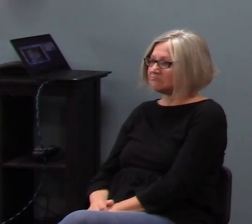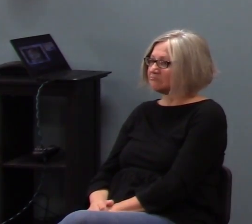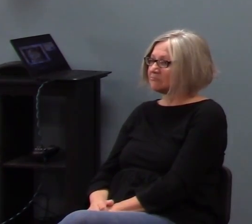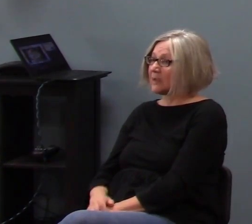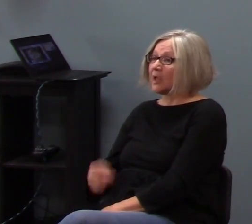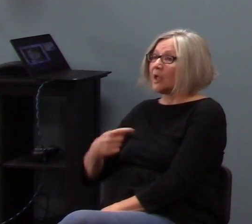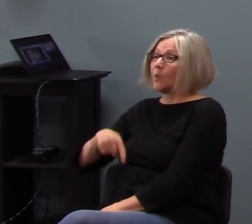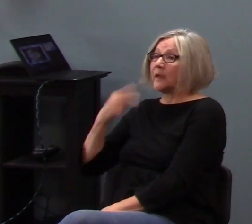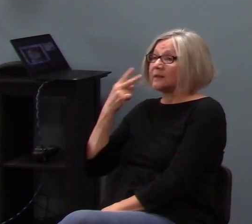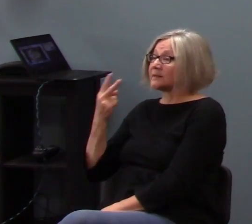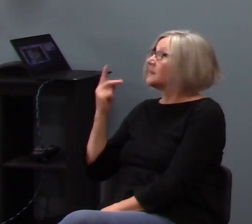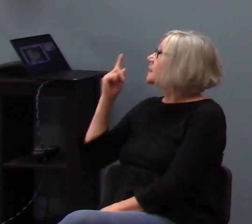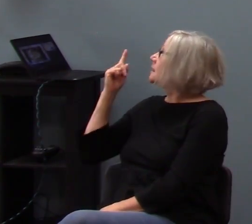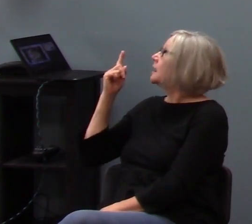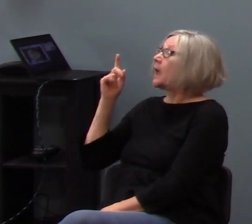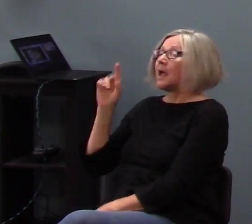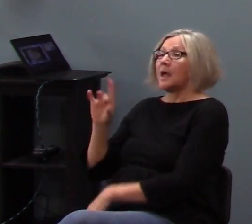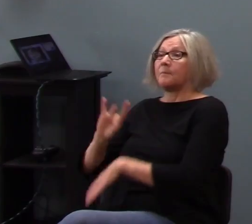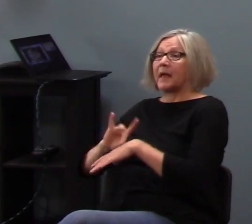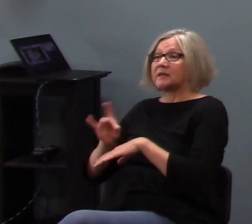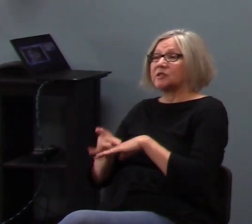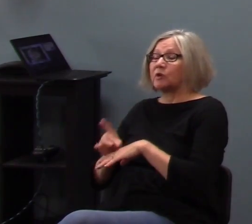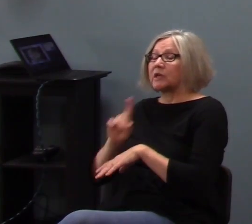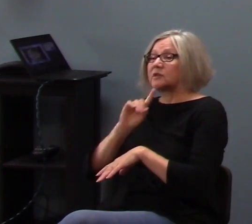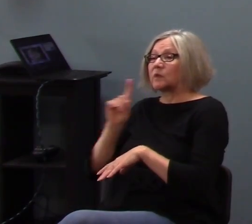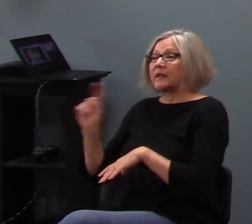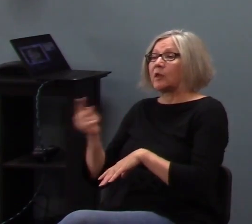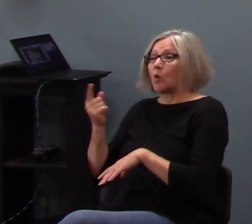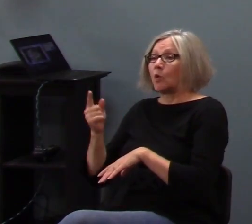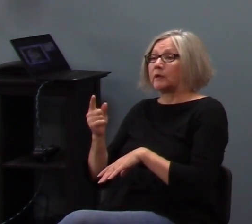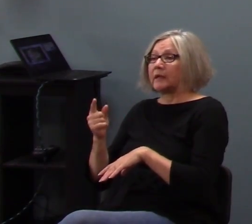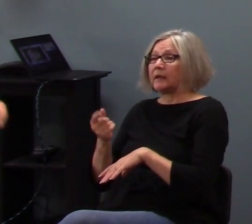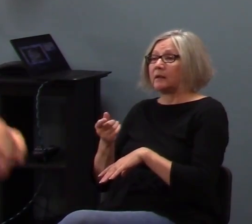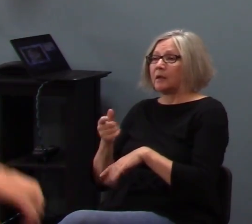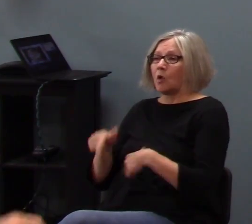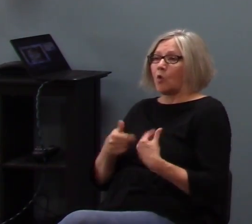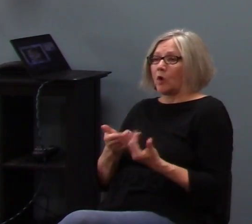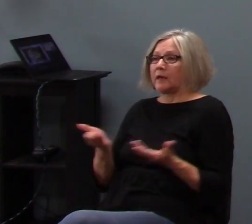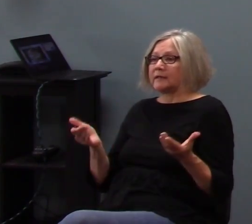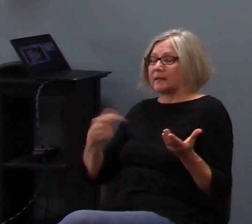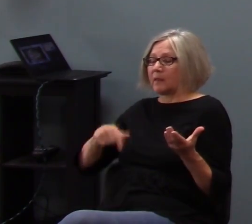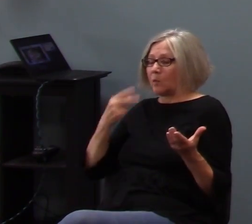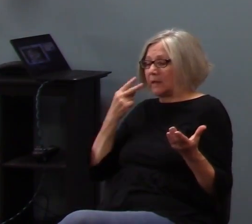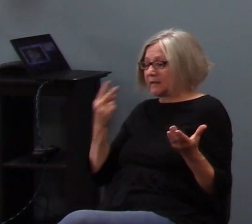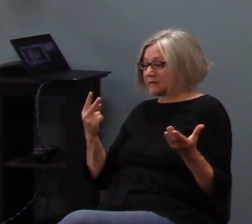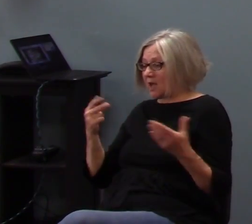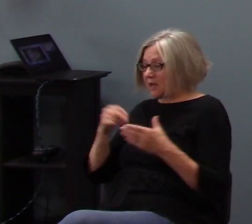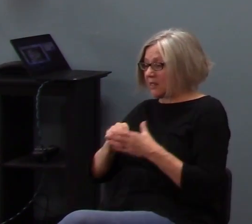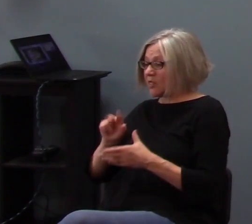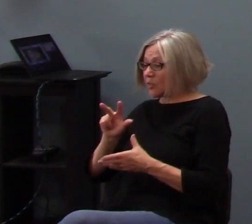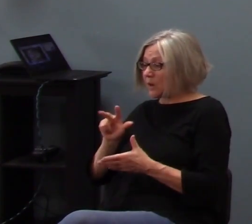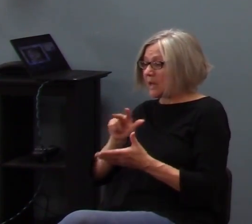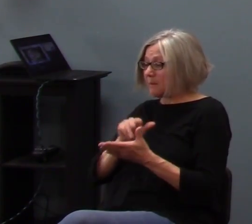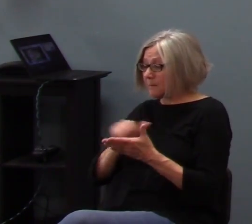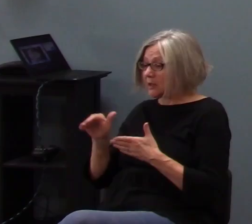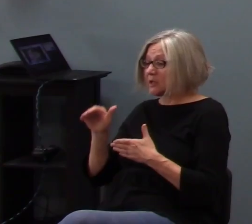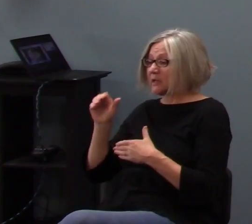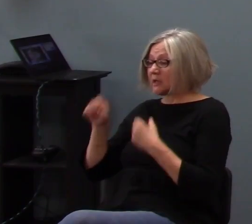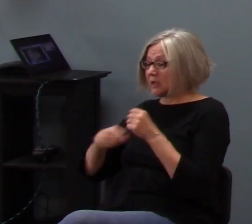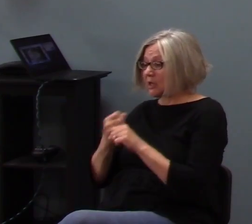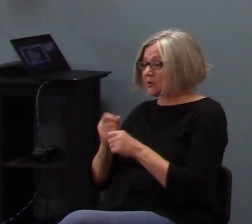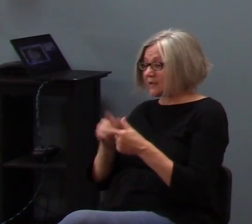Yeah, we see, and again, we see bacteria is pretty much the only organisms we saw for about 3 billion years, and then boom, in a 5 million year